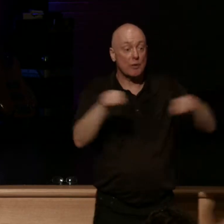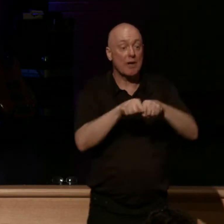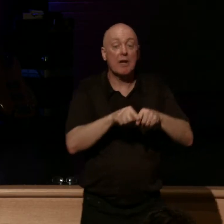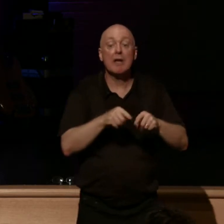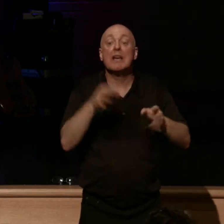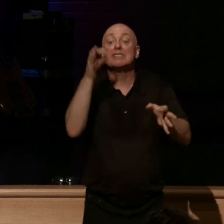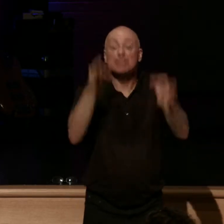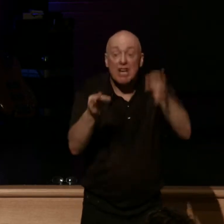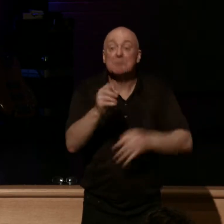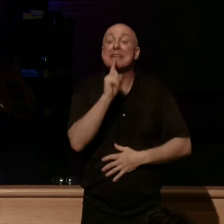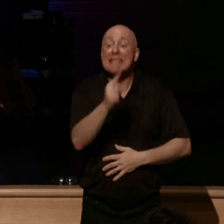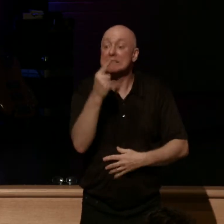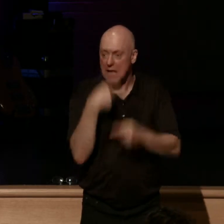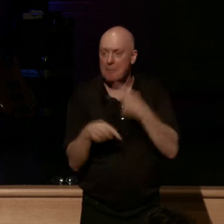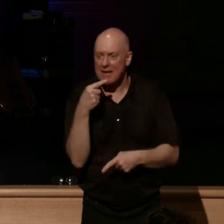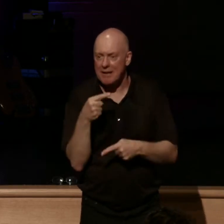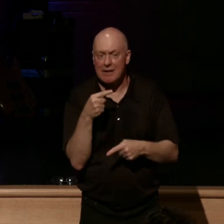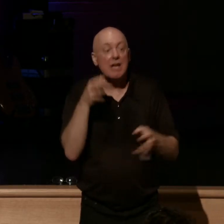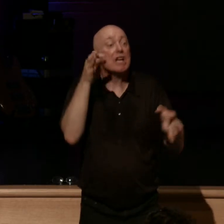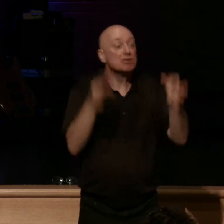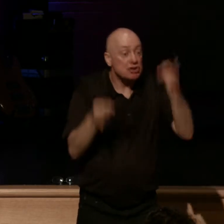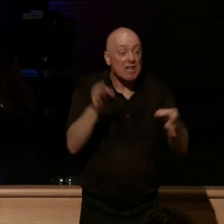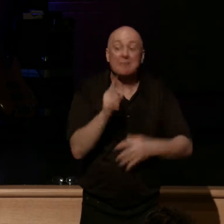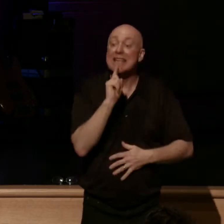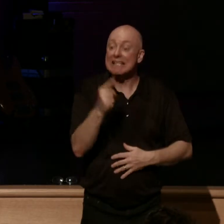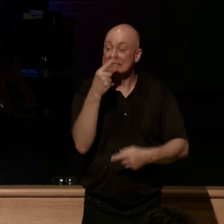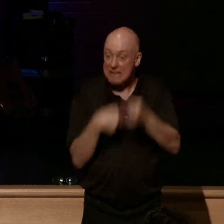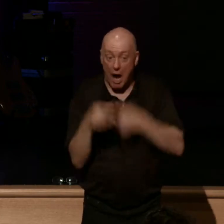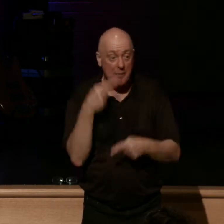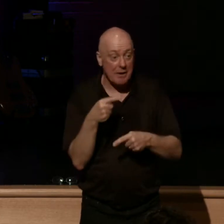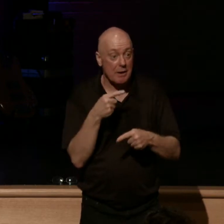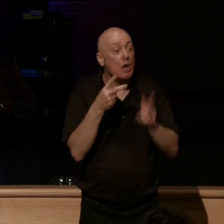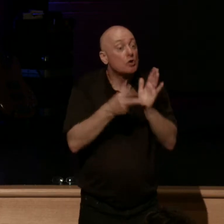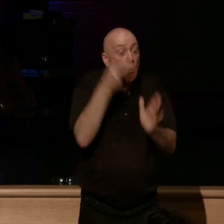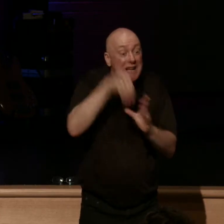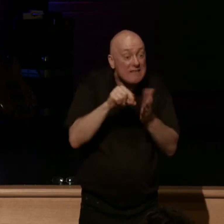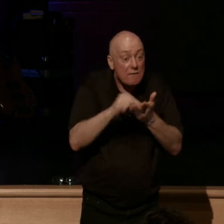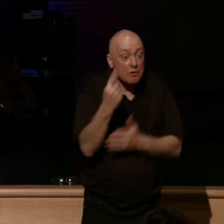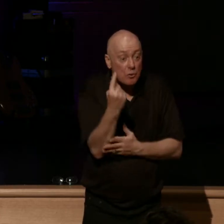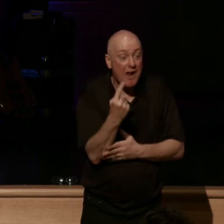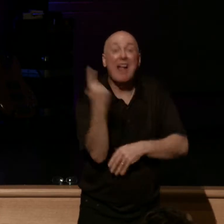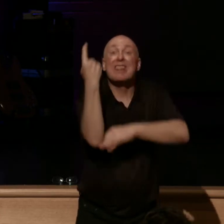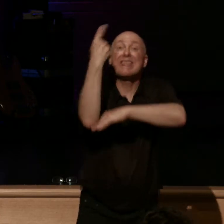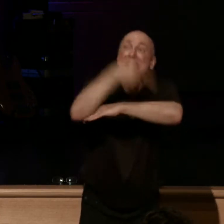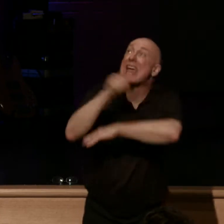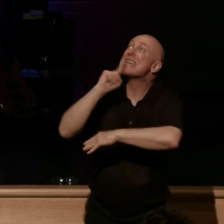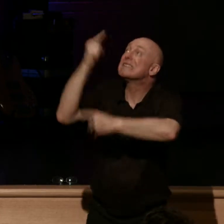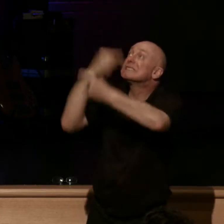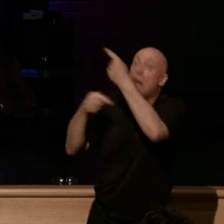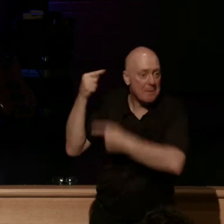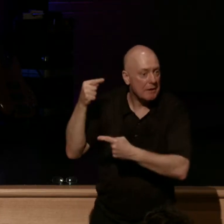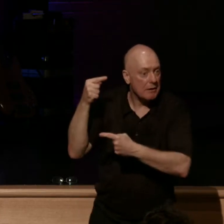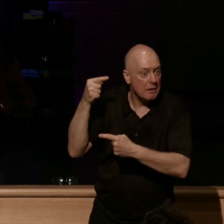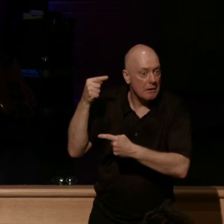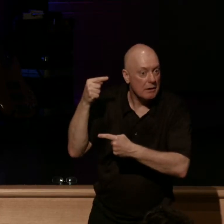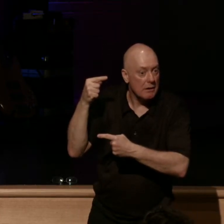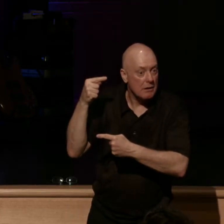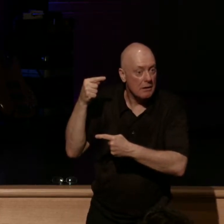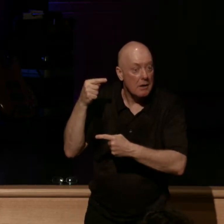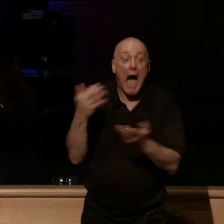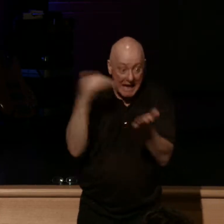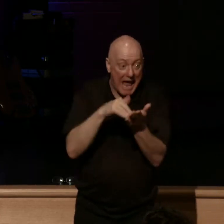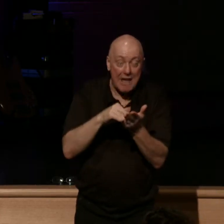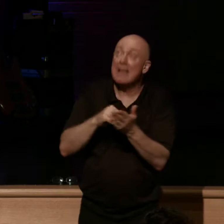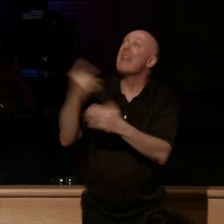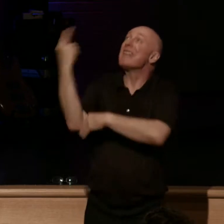is coming. Judgment is coming. Twice in verse 1, behold, the day is coming. Again, it's repeated.